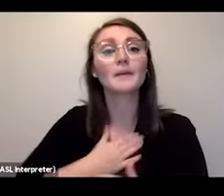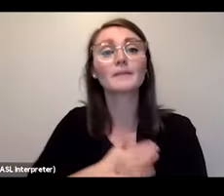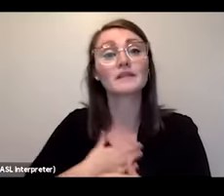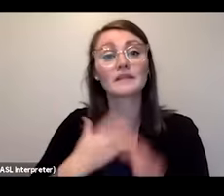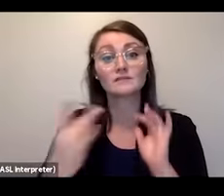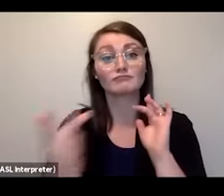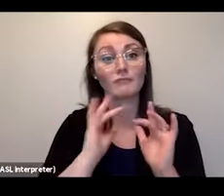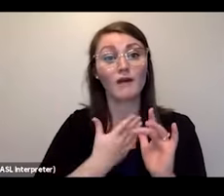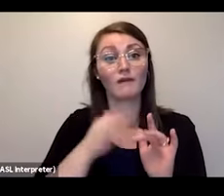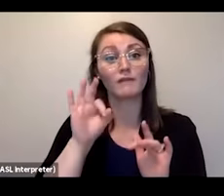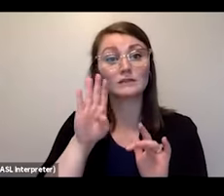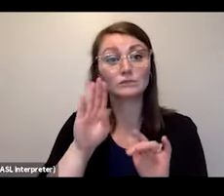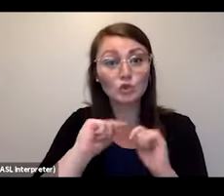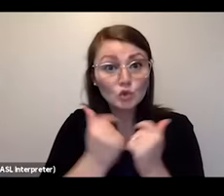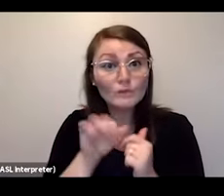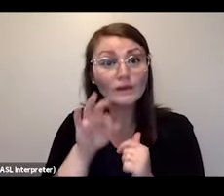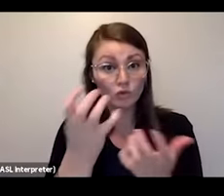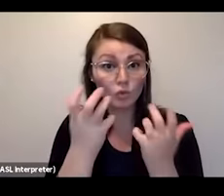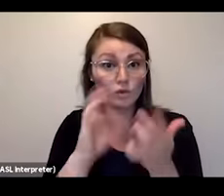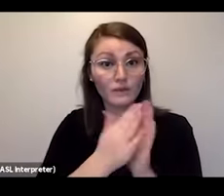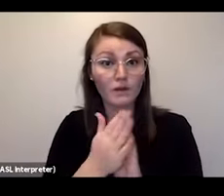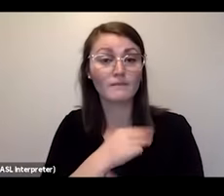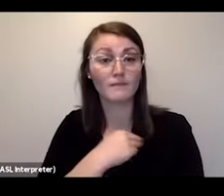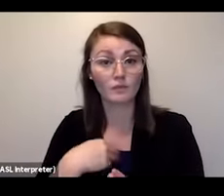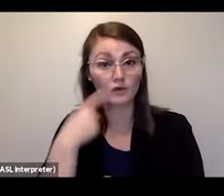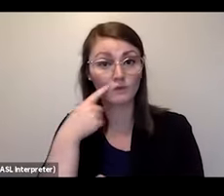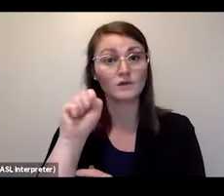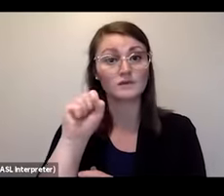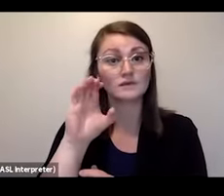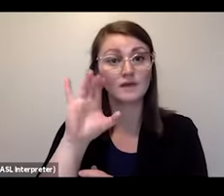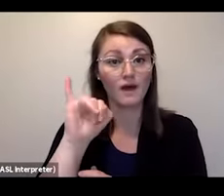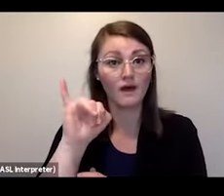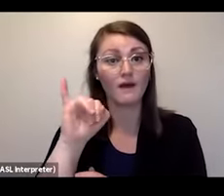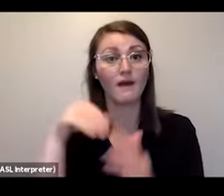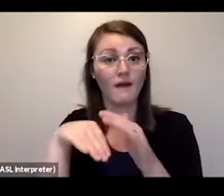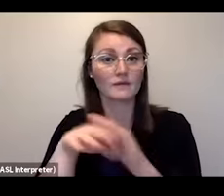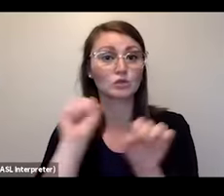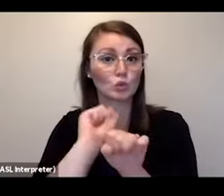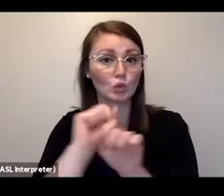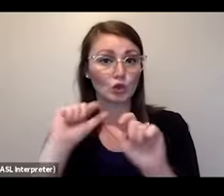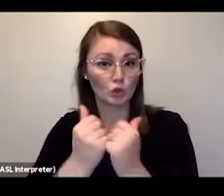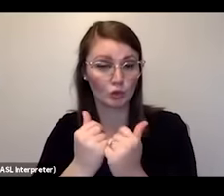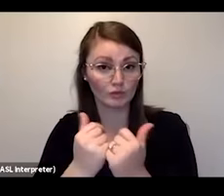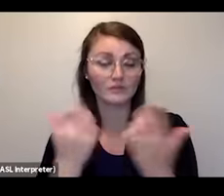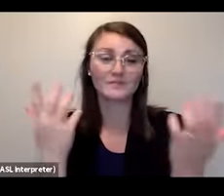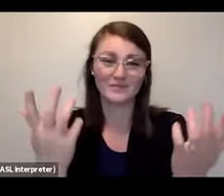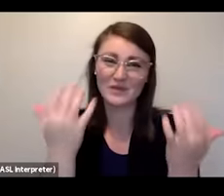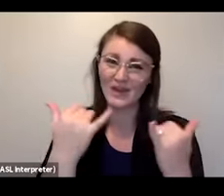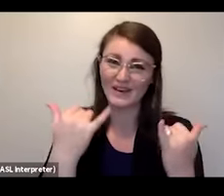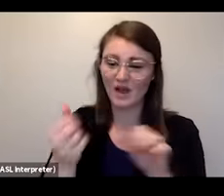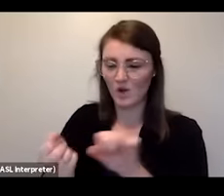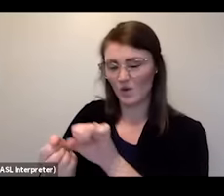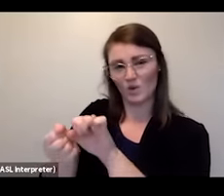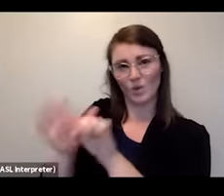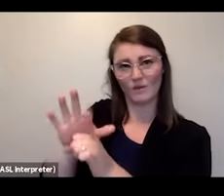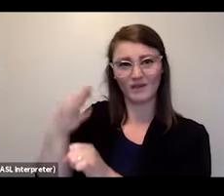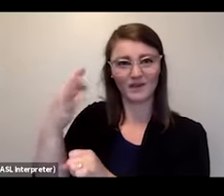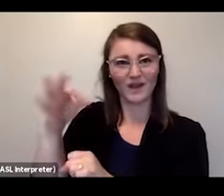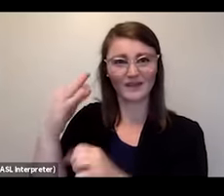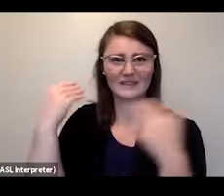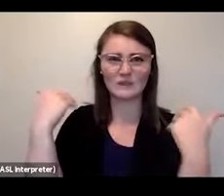interested in becoming a member of the SciAccess Working Group. In the wake of COVID-19's onset, we are at a point in global history when